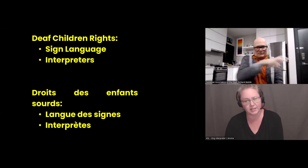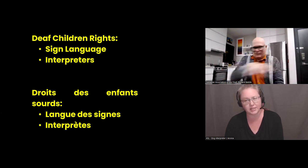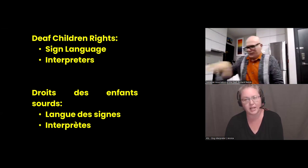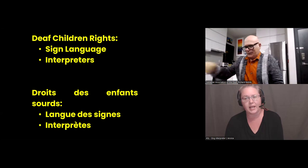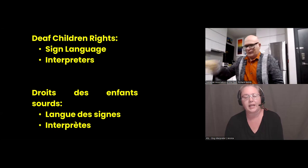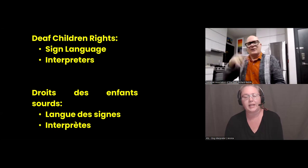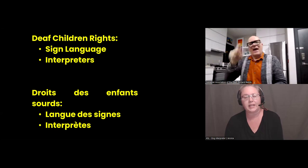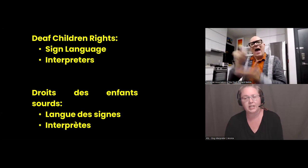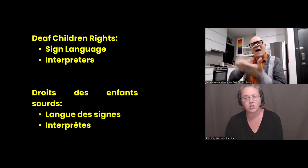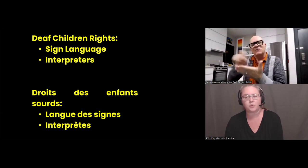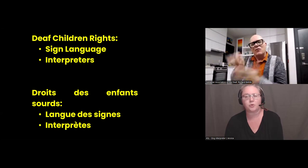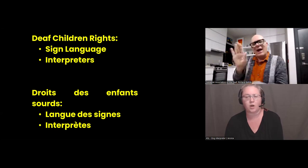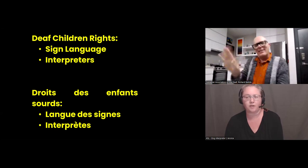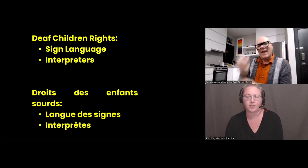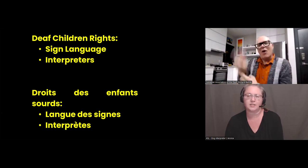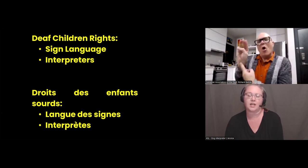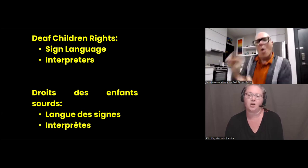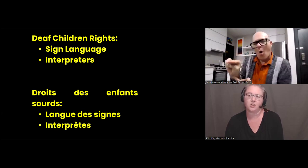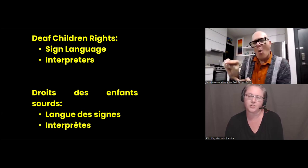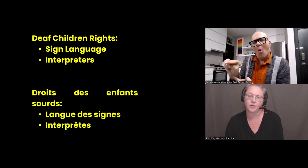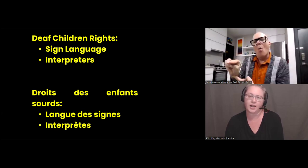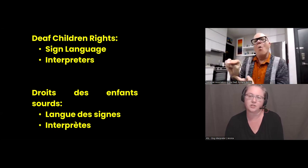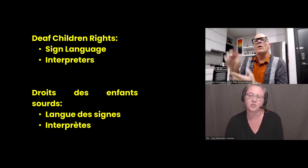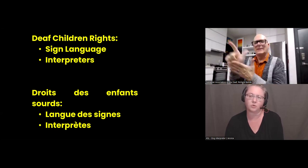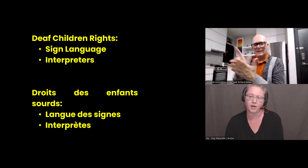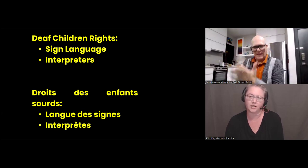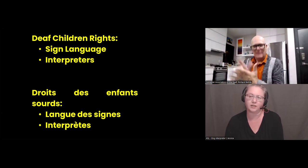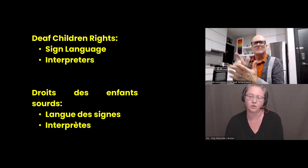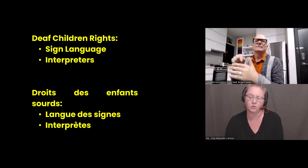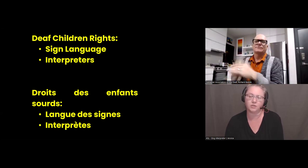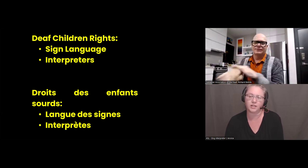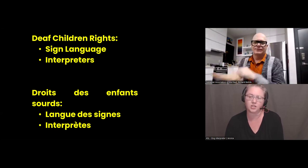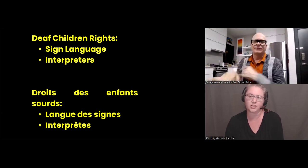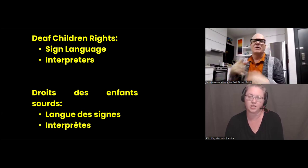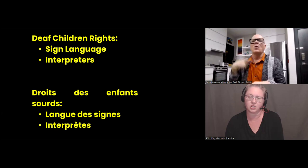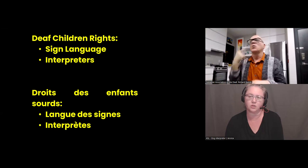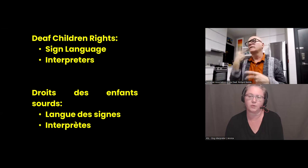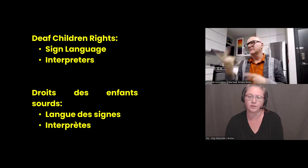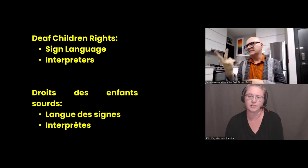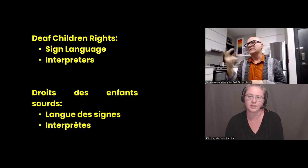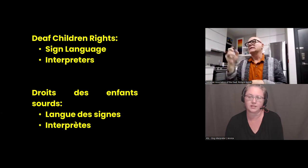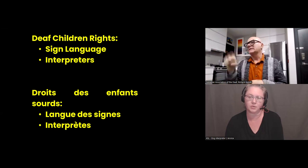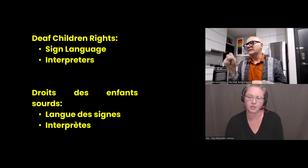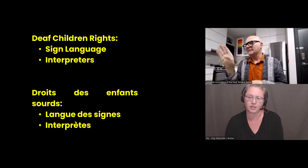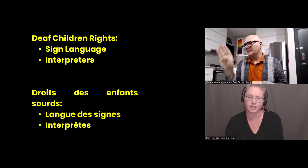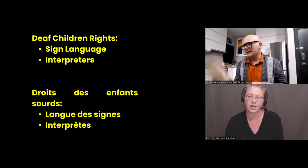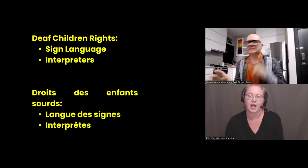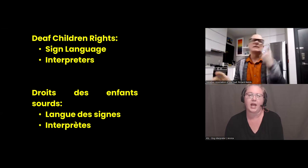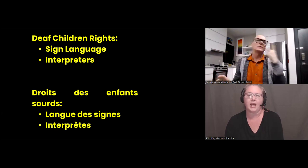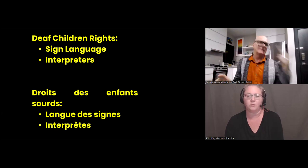piece. Each province also had to start writing their own legislation around accessibility. And we